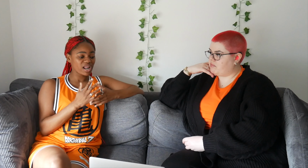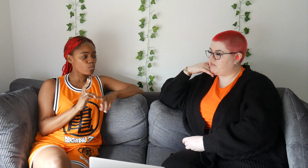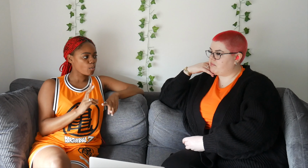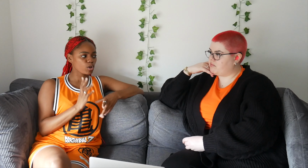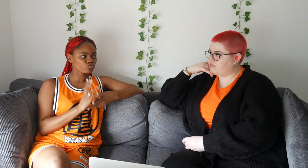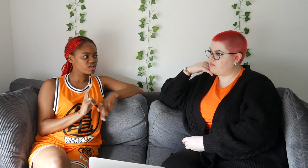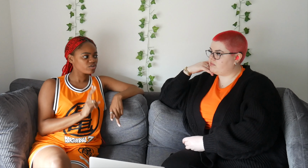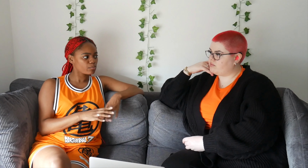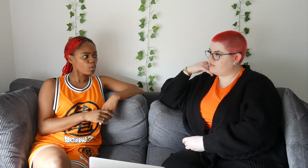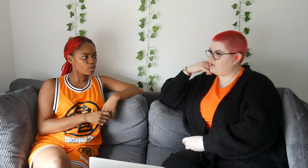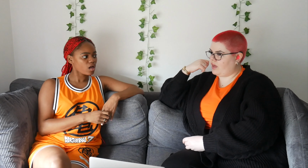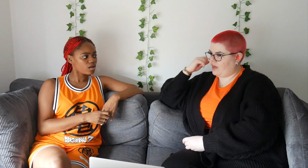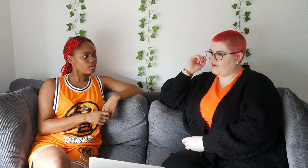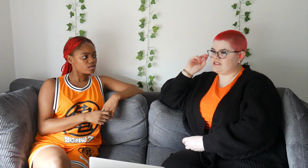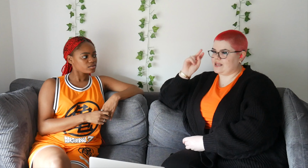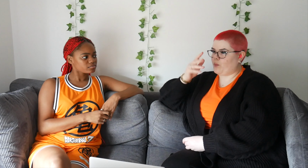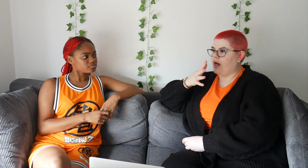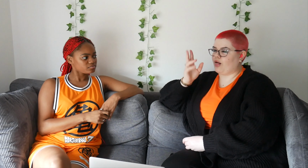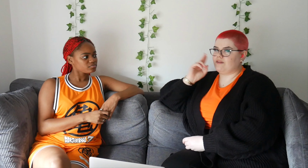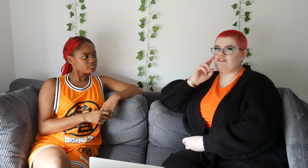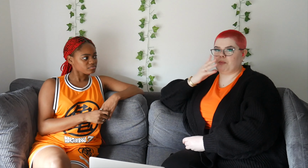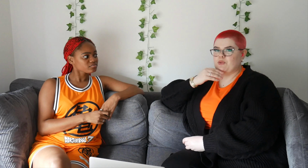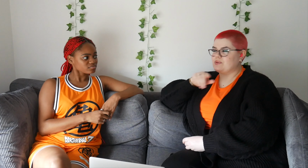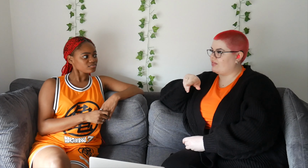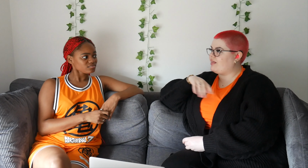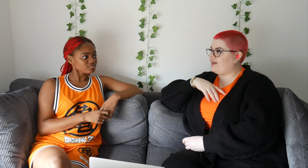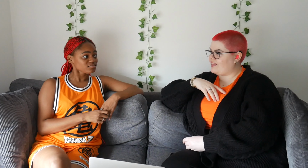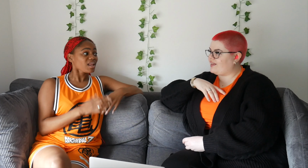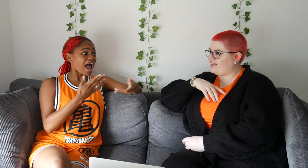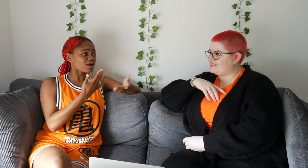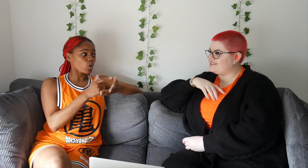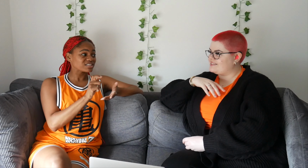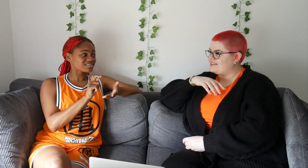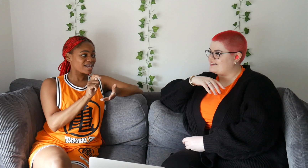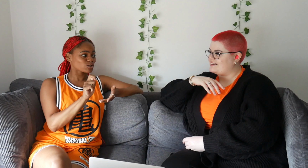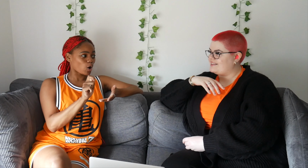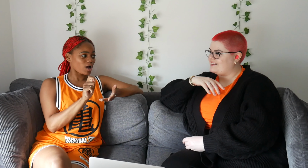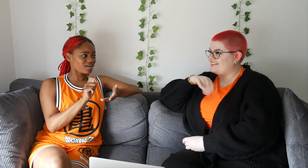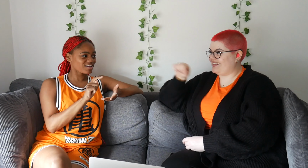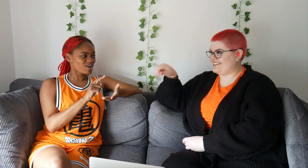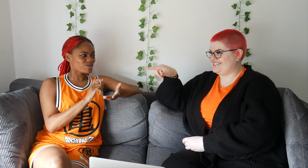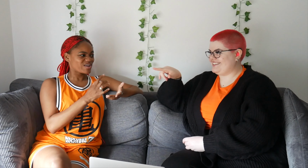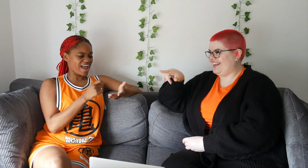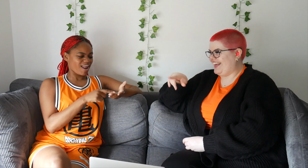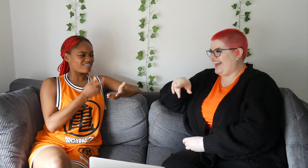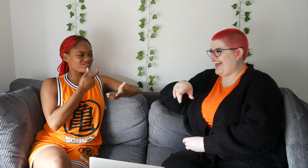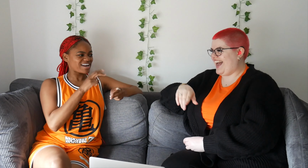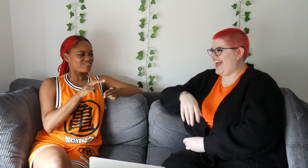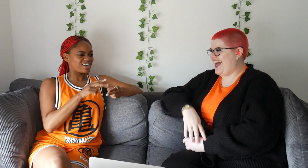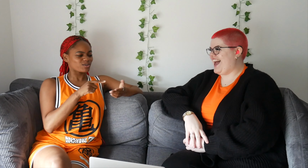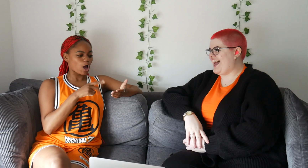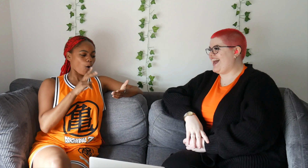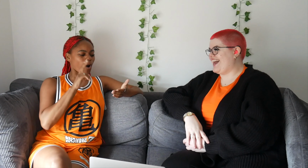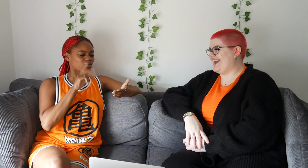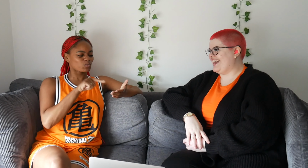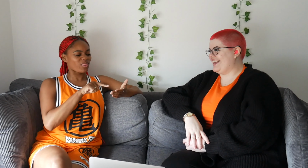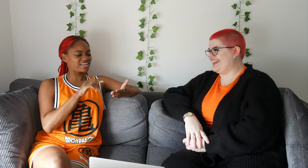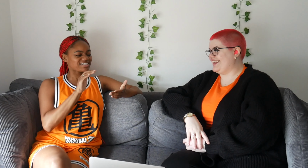really popular, really, really popular. Yeah, I see quite a lot of deaf people doing and that. on TikTok, you get those funny videos where they're like, oh, I saw this outside